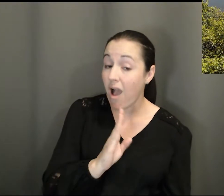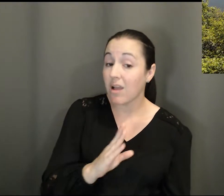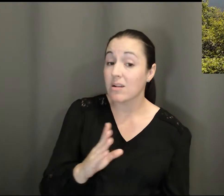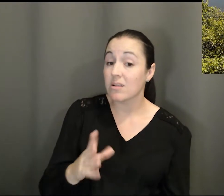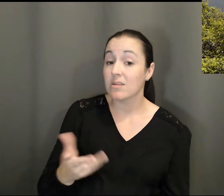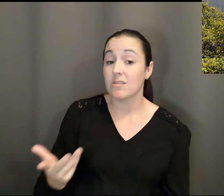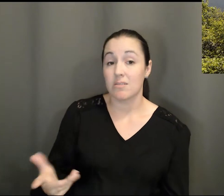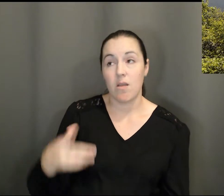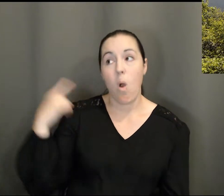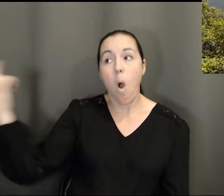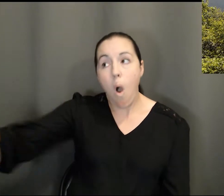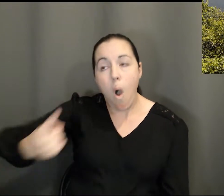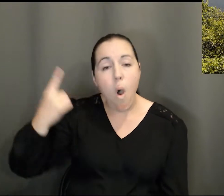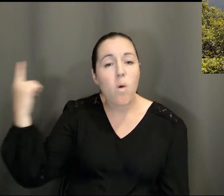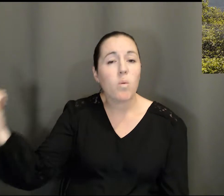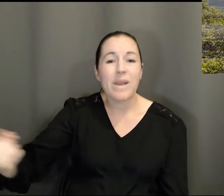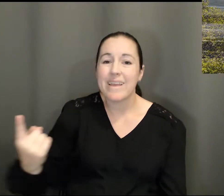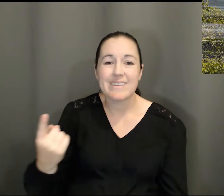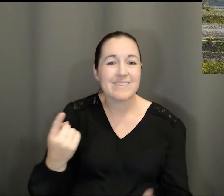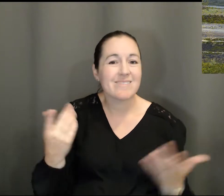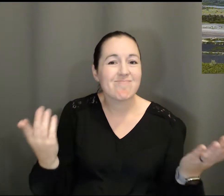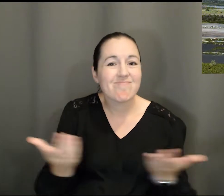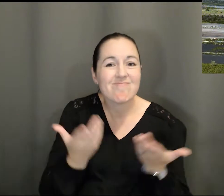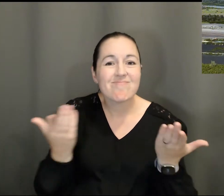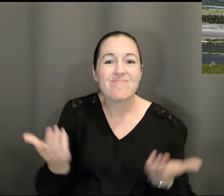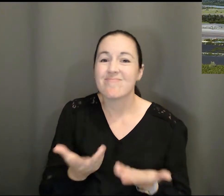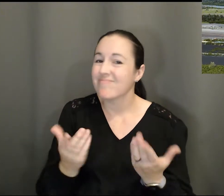He's with you. Theologians say that